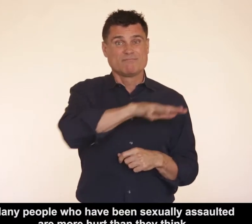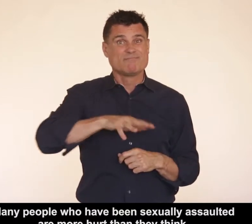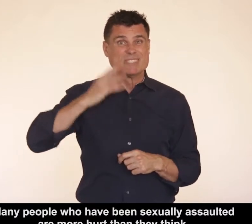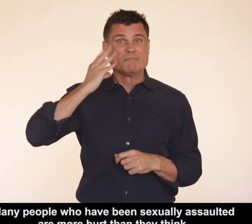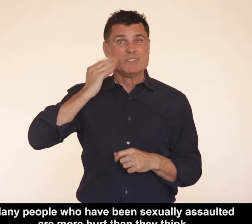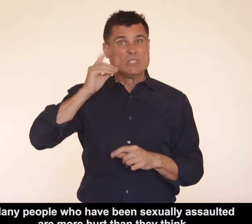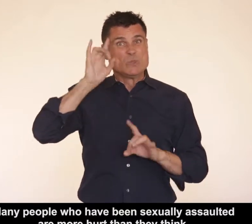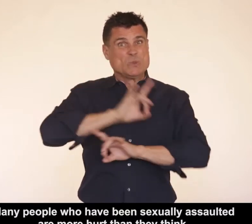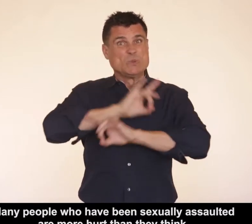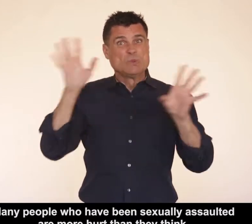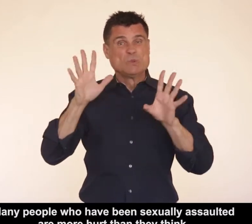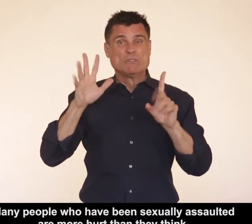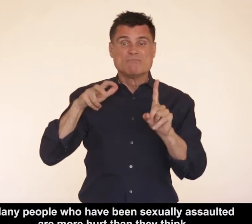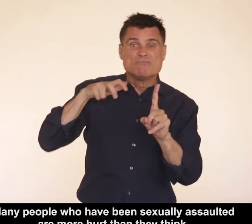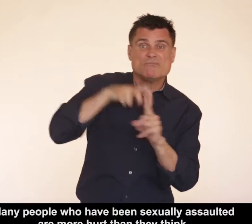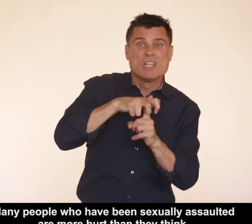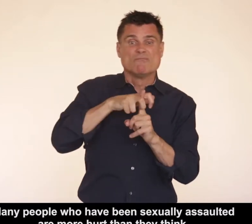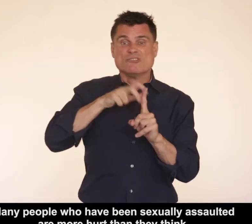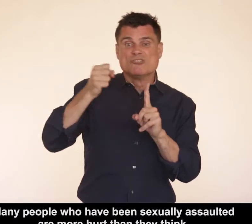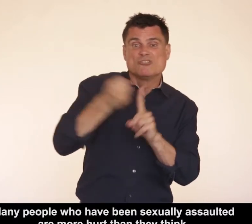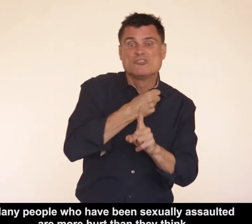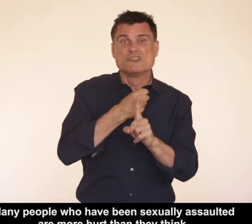Many people who have been sexually assaulted are more hurt than they think.